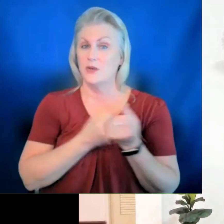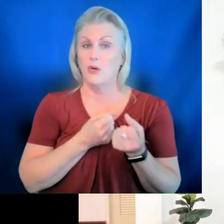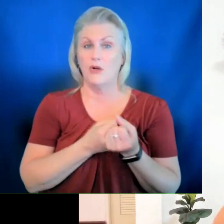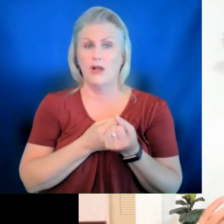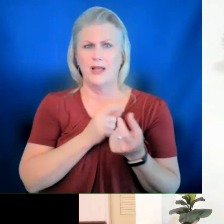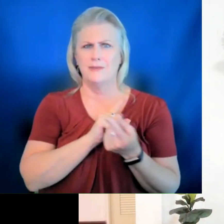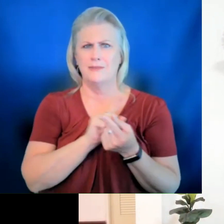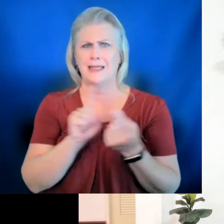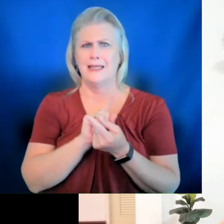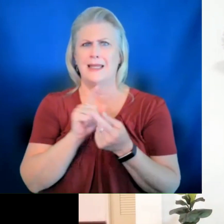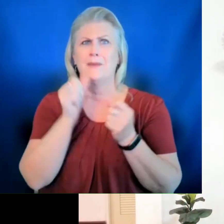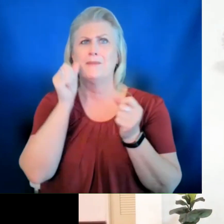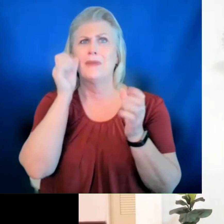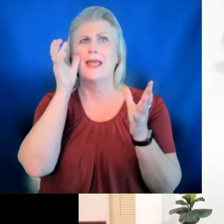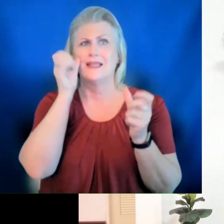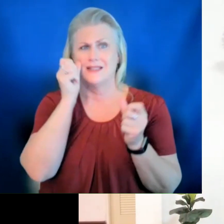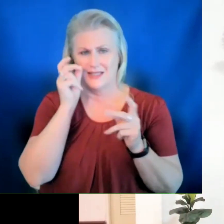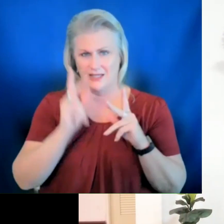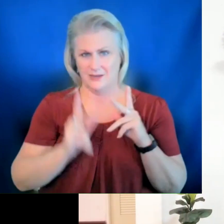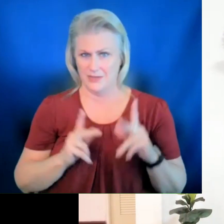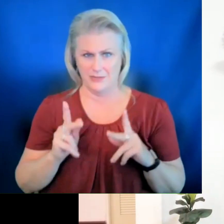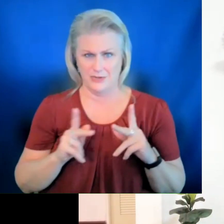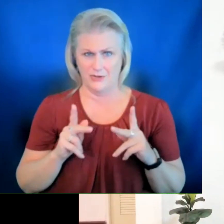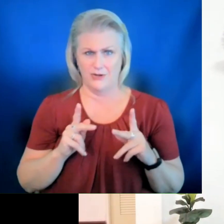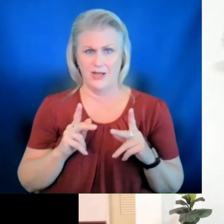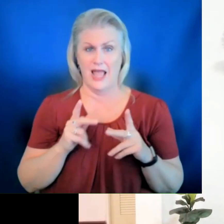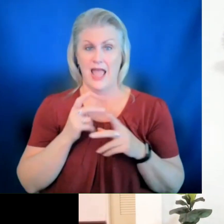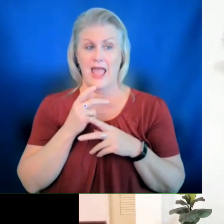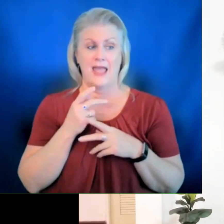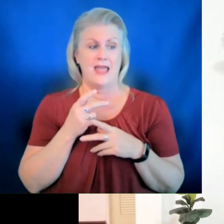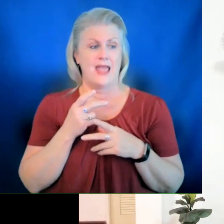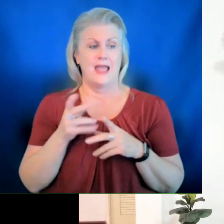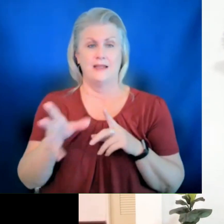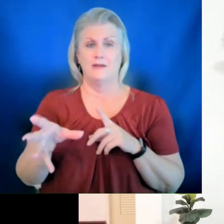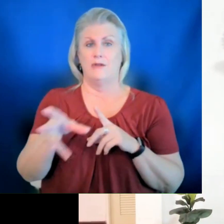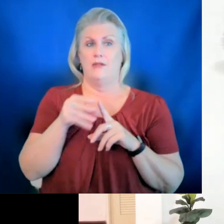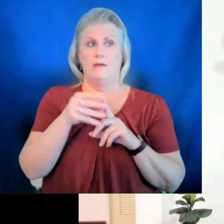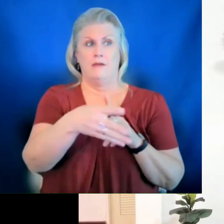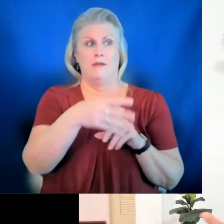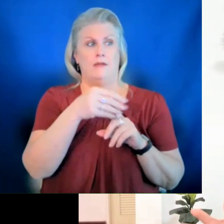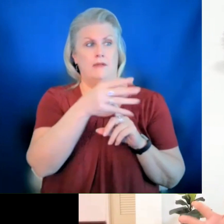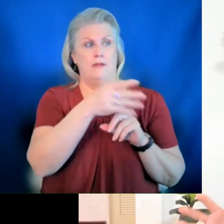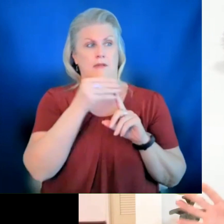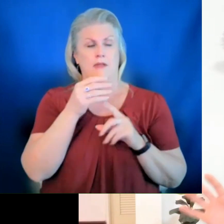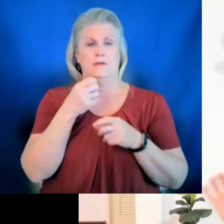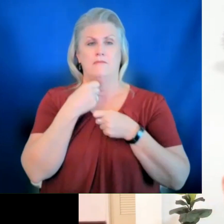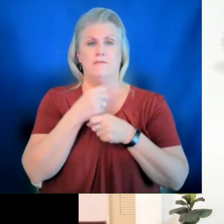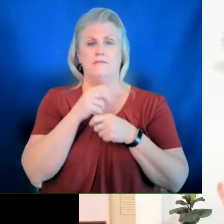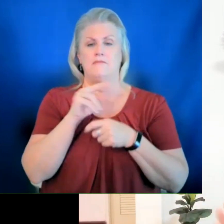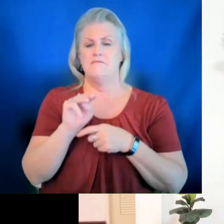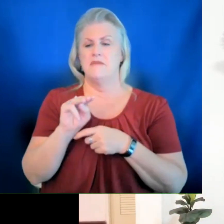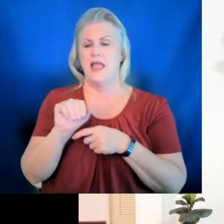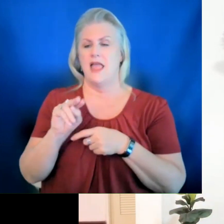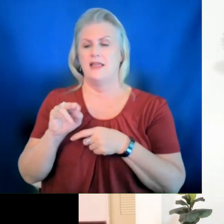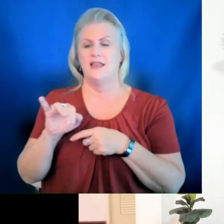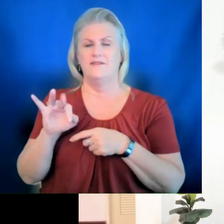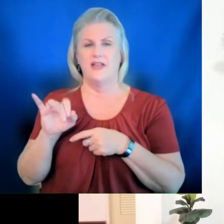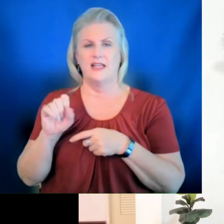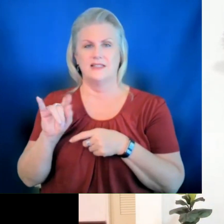I'm supported. And I have been meeting amazing people and manifesting